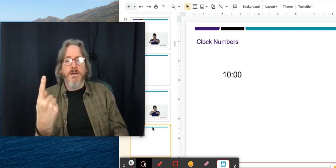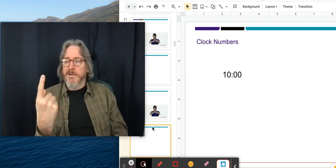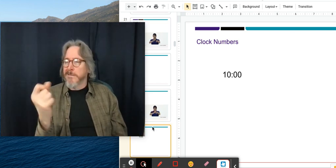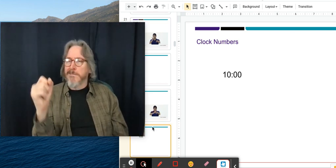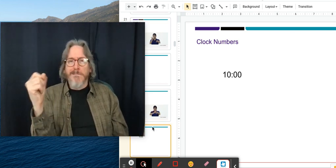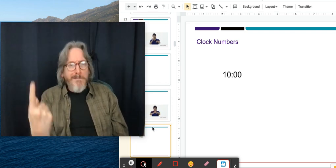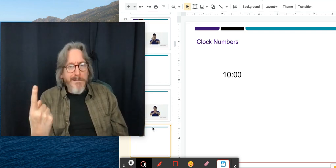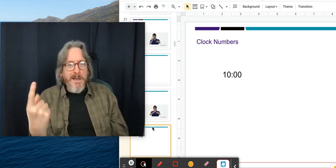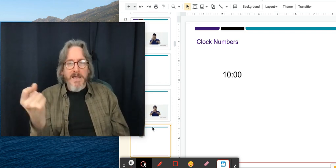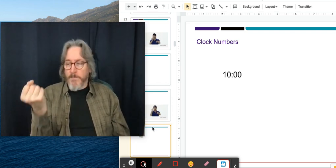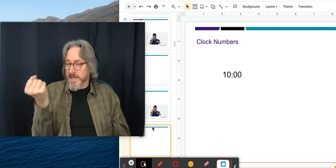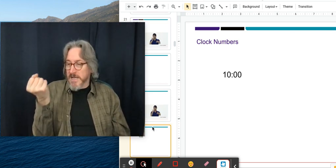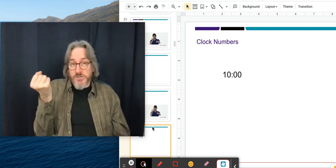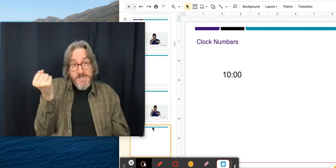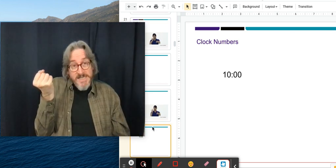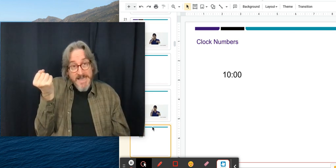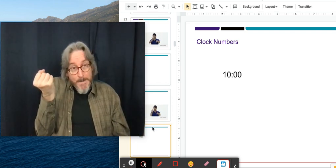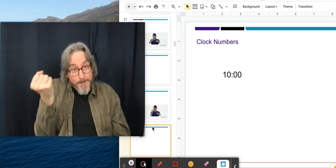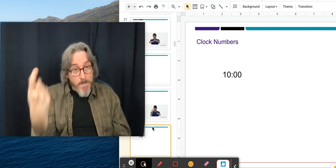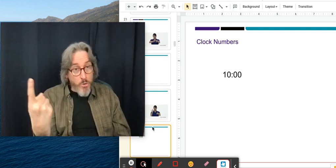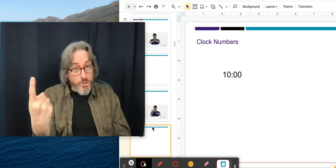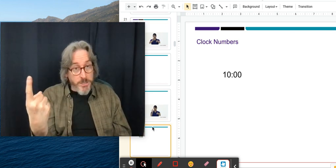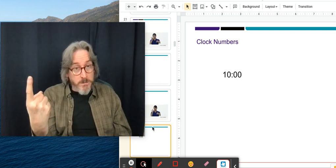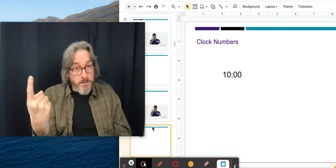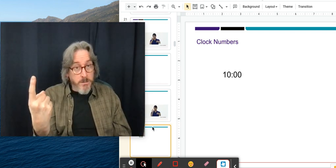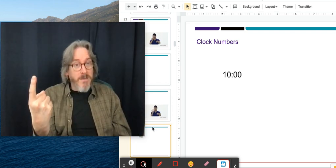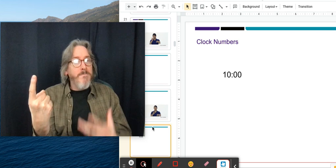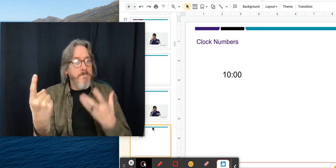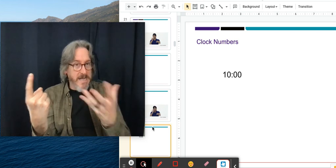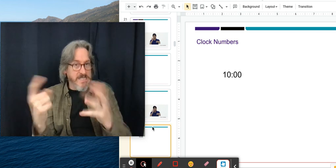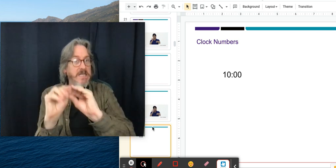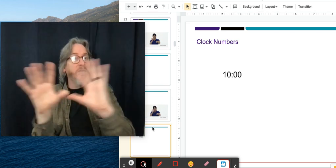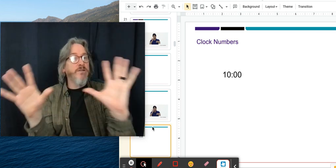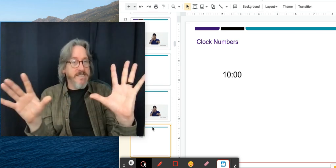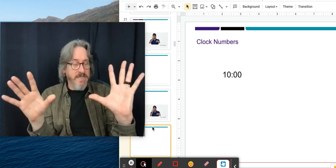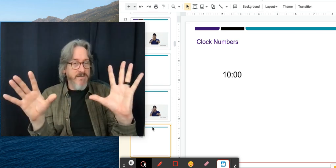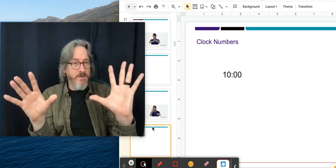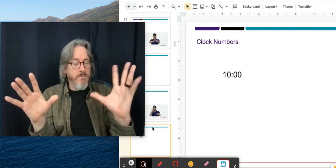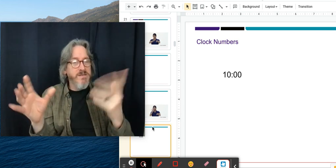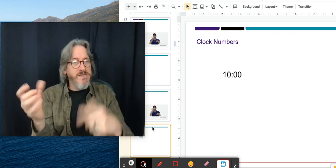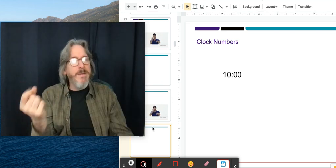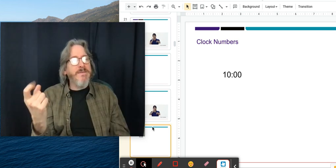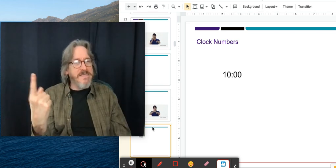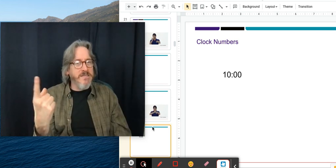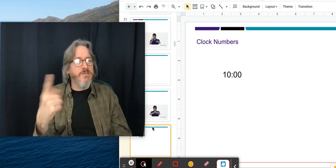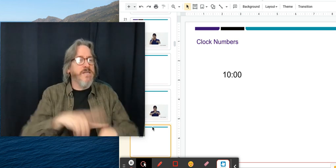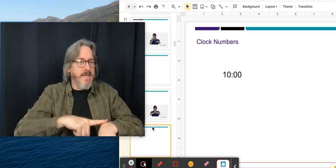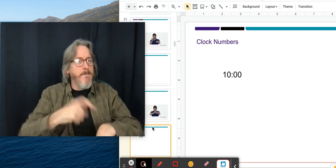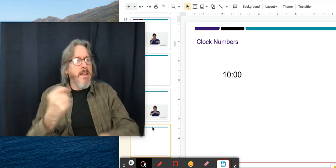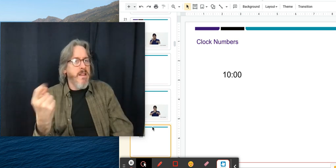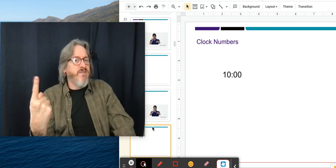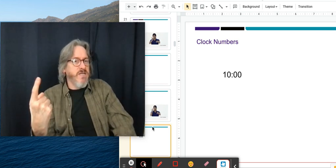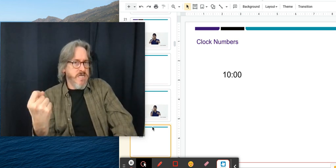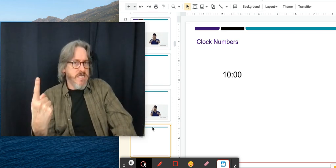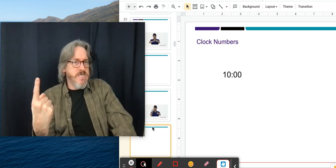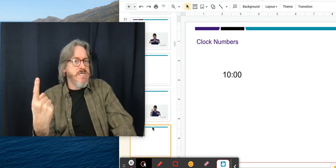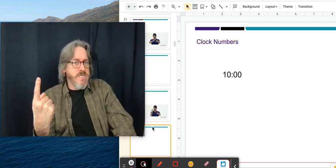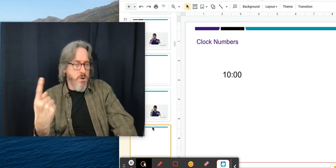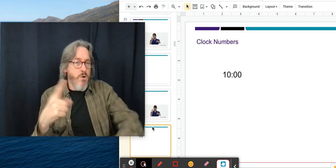11 because we see that motion. It's clear that's 11. Some people still do sign